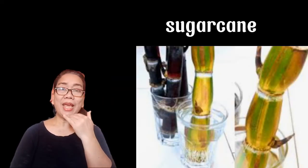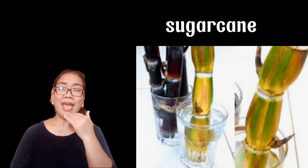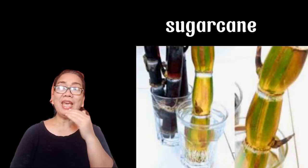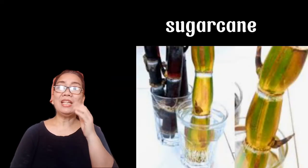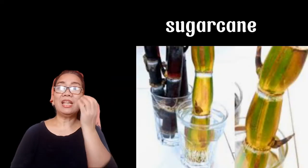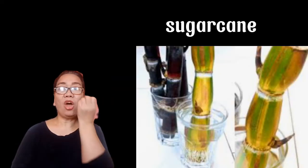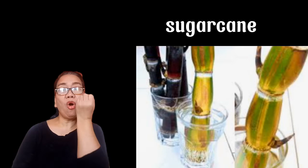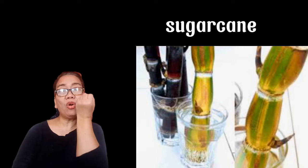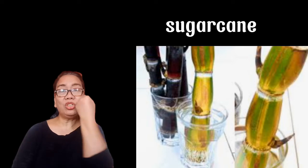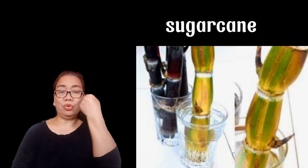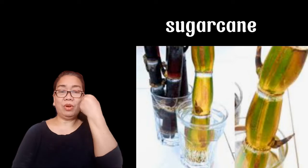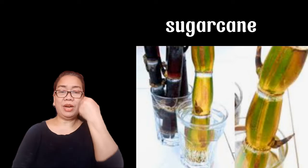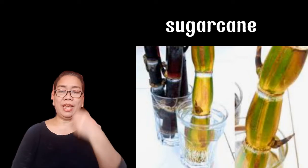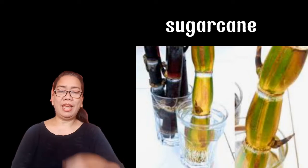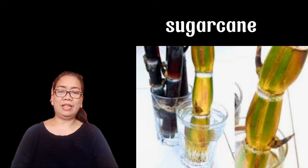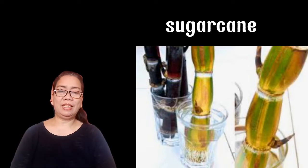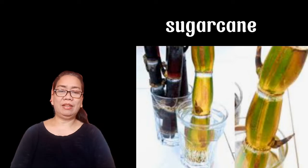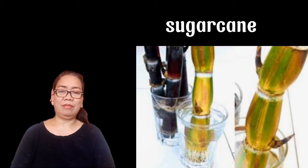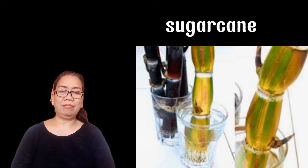sugar cane.